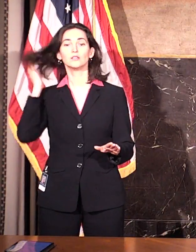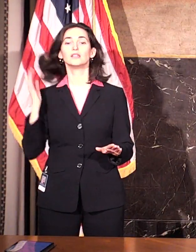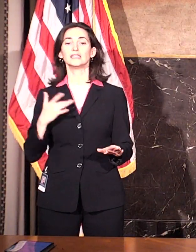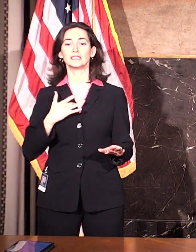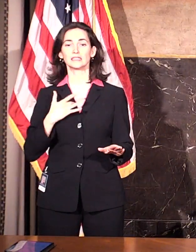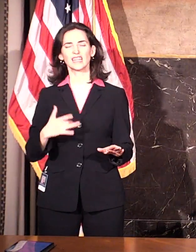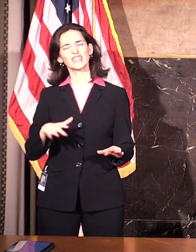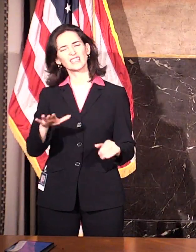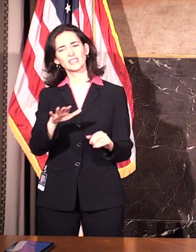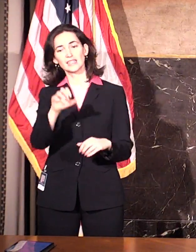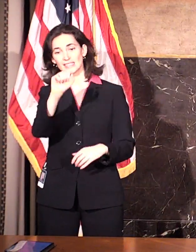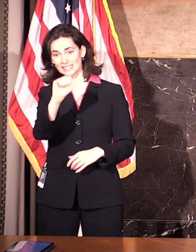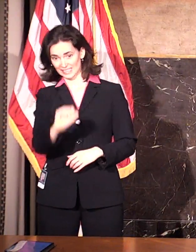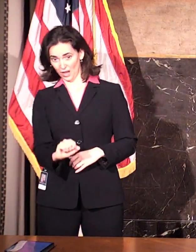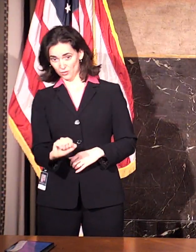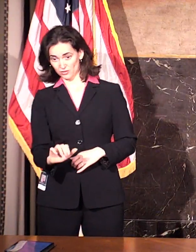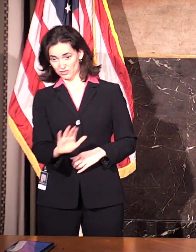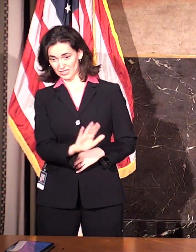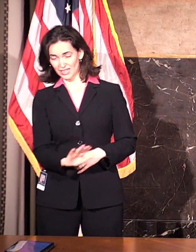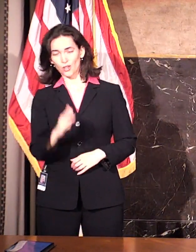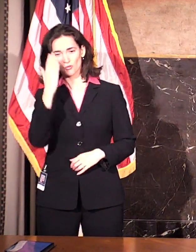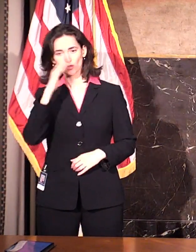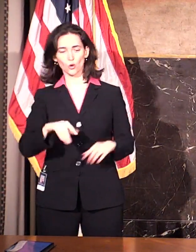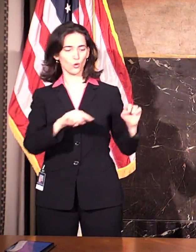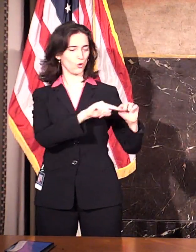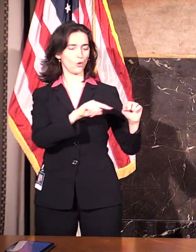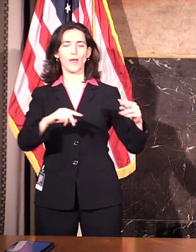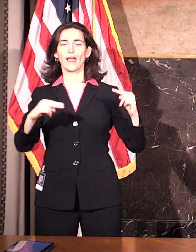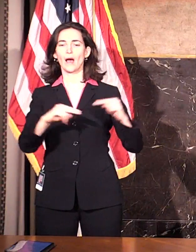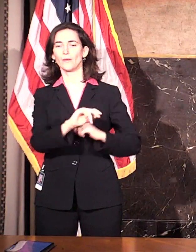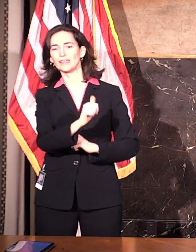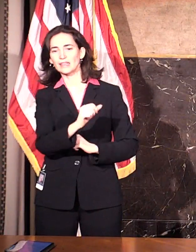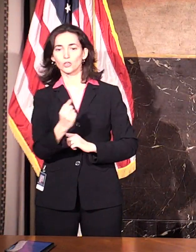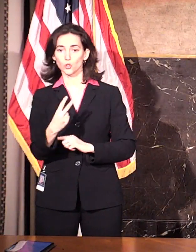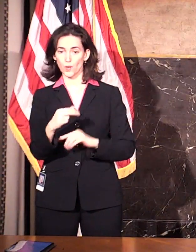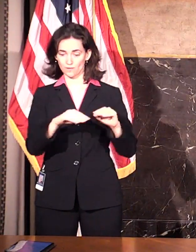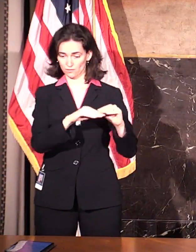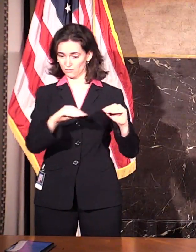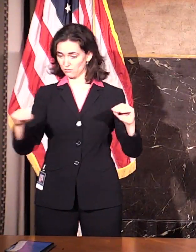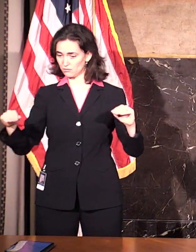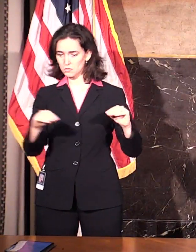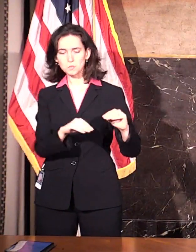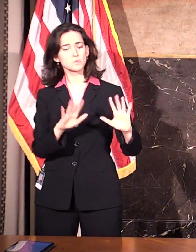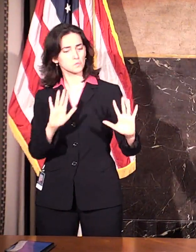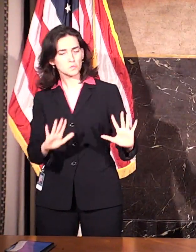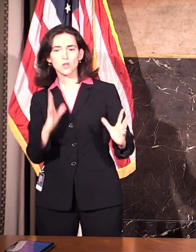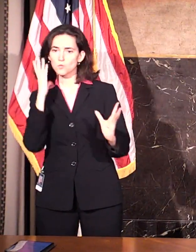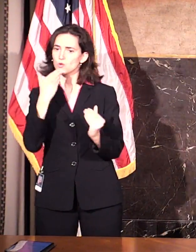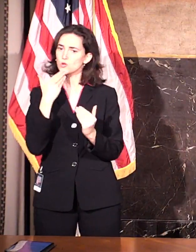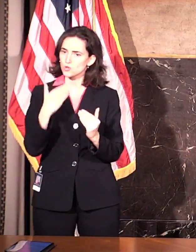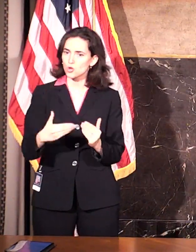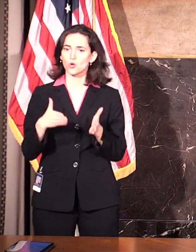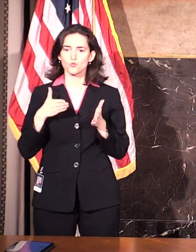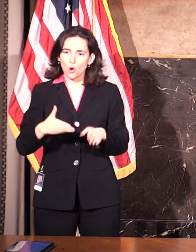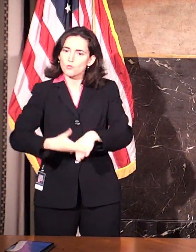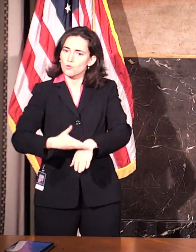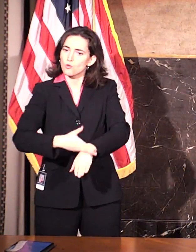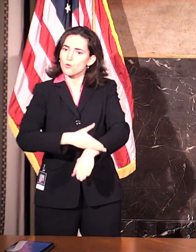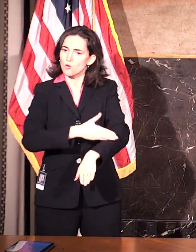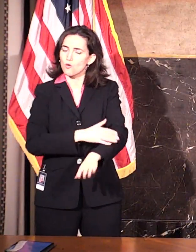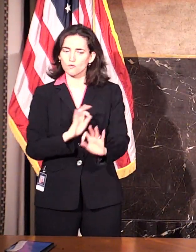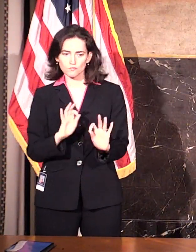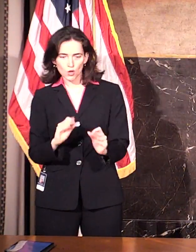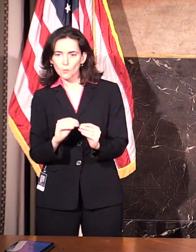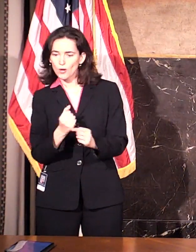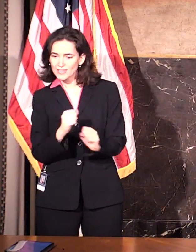South Louisiana, along the 1012 corridor, the road conditions have improved tremendously. But when you start